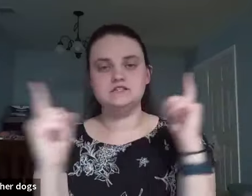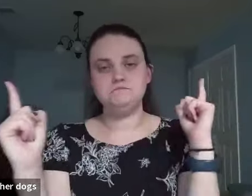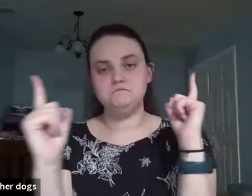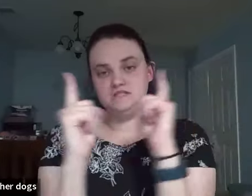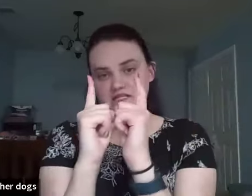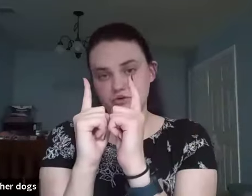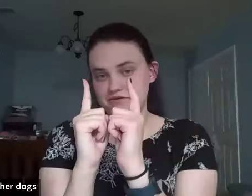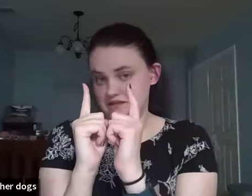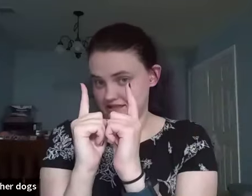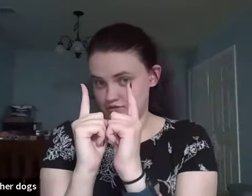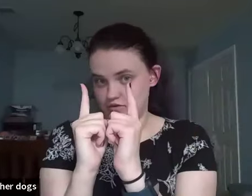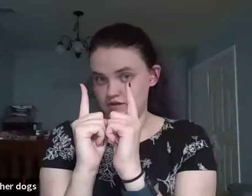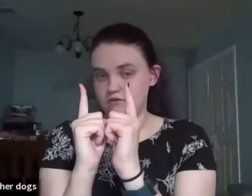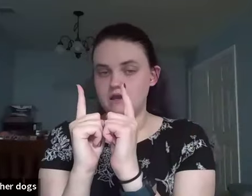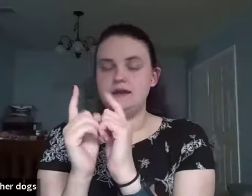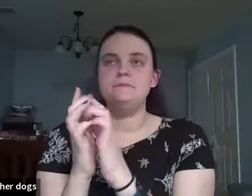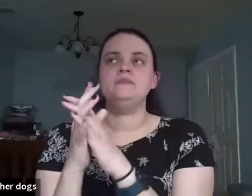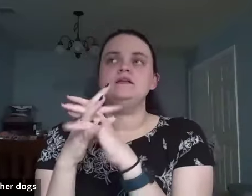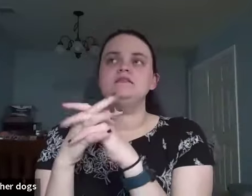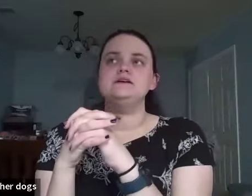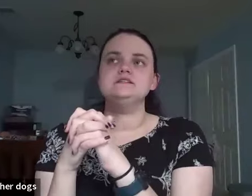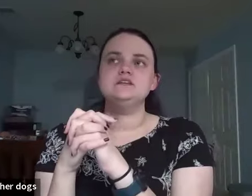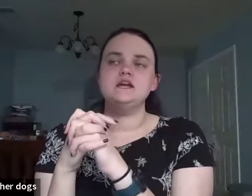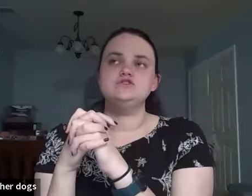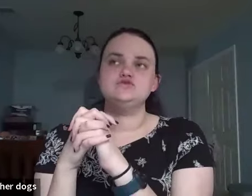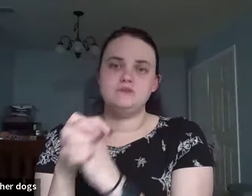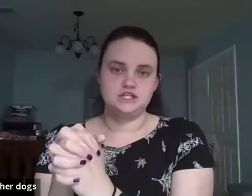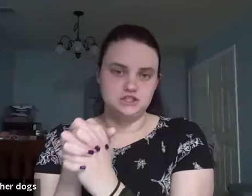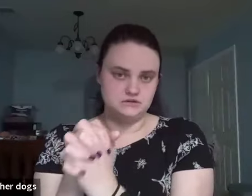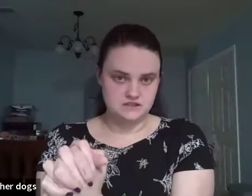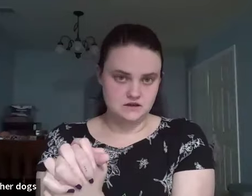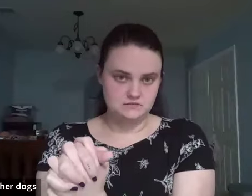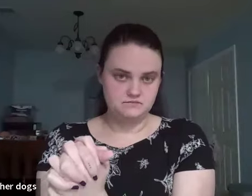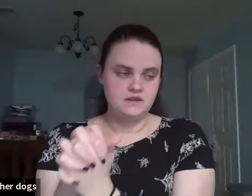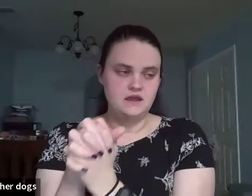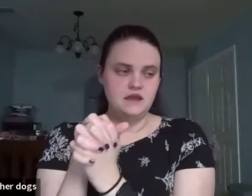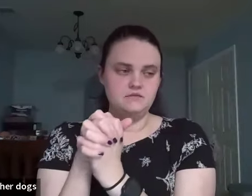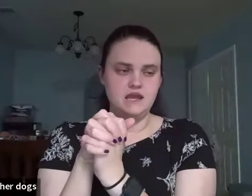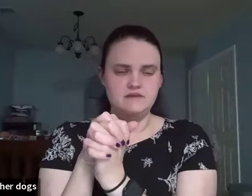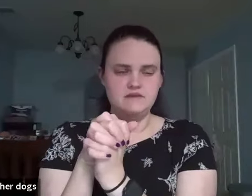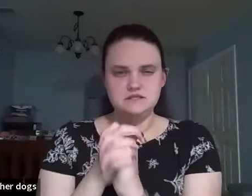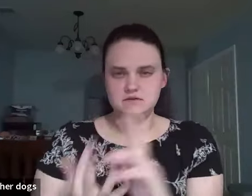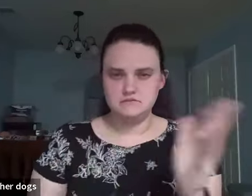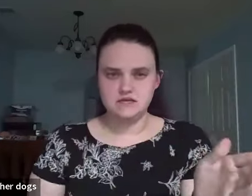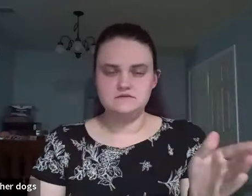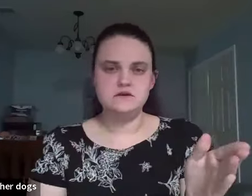here's the deal with this one, okay? This is a directional sign. And we haven't done many of